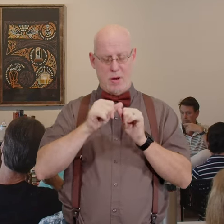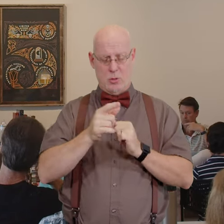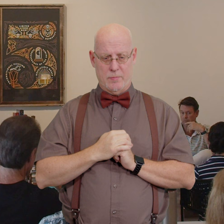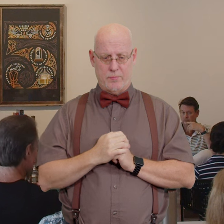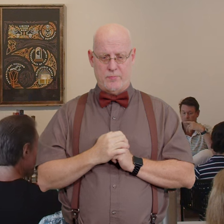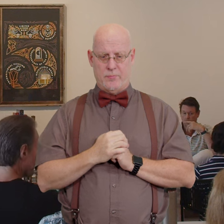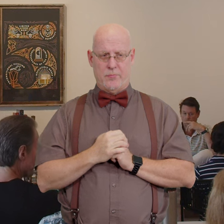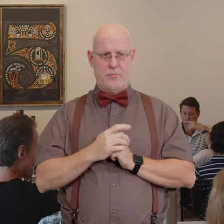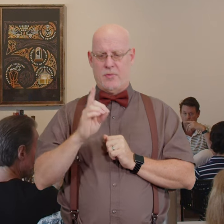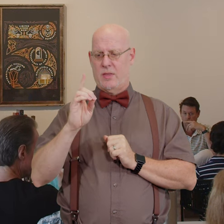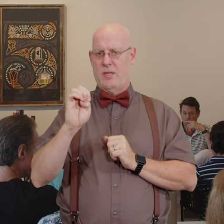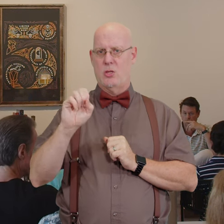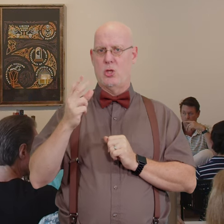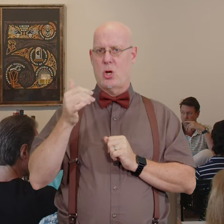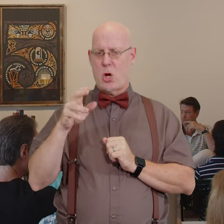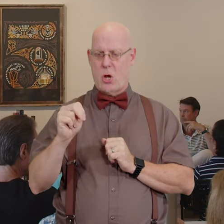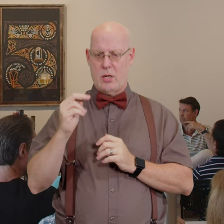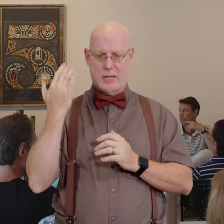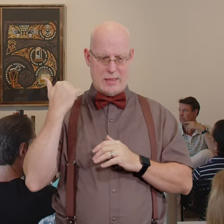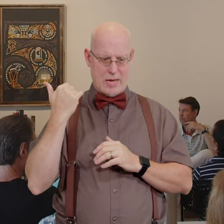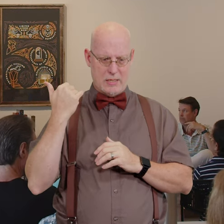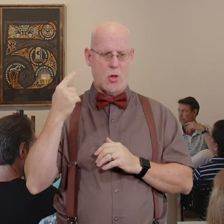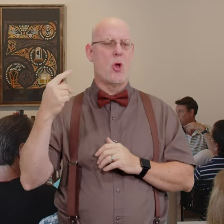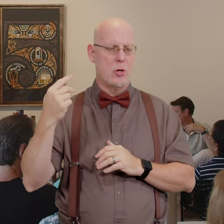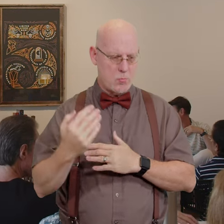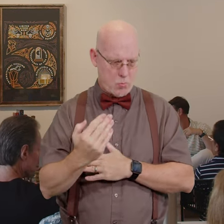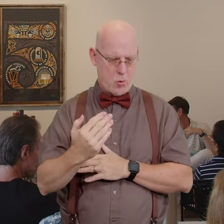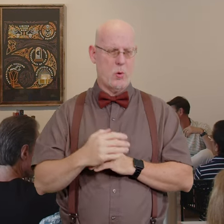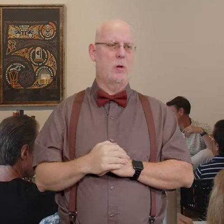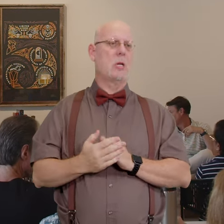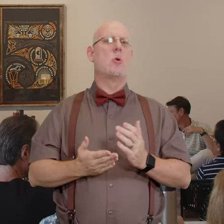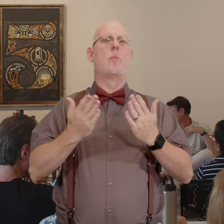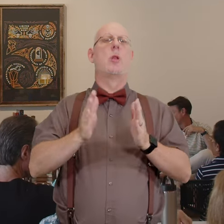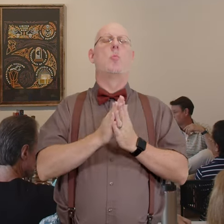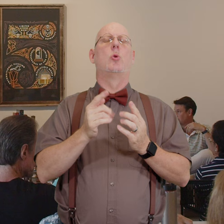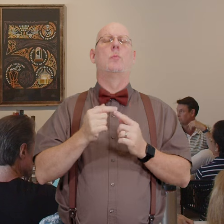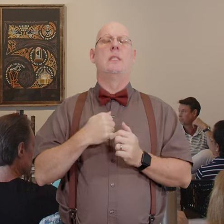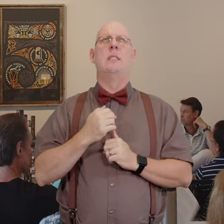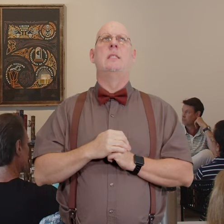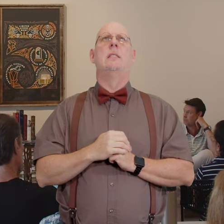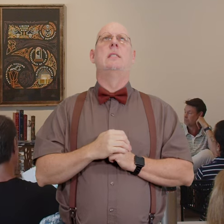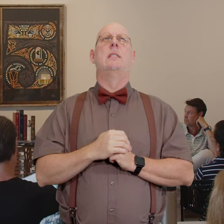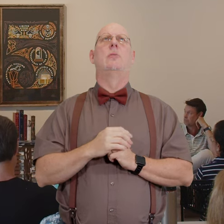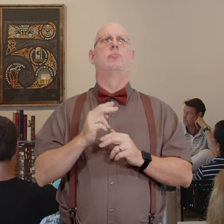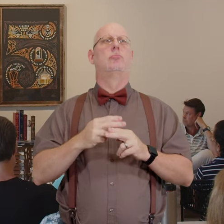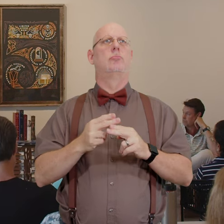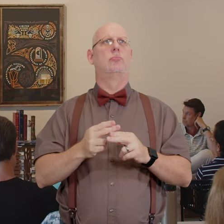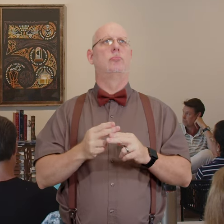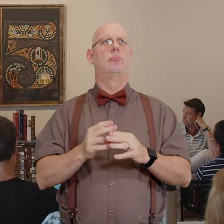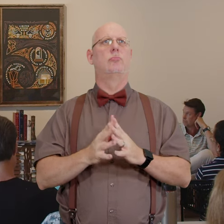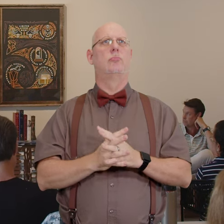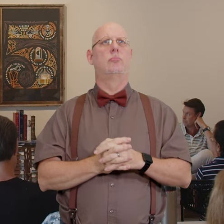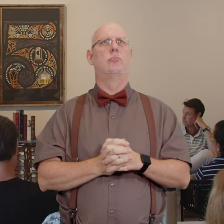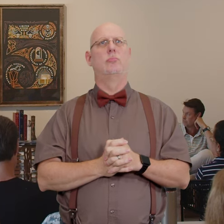remind you guys. Deshaun, last Thursday morning, recommended a little book to me